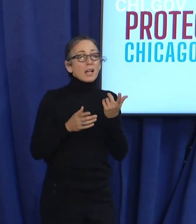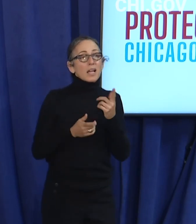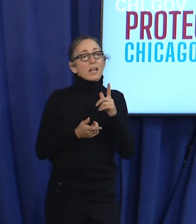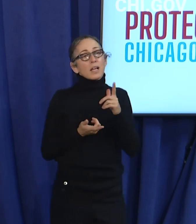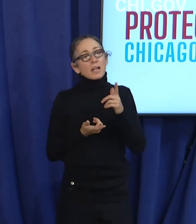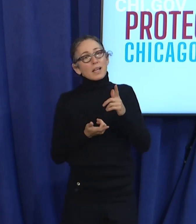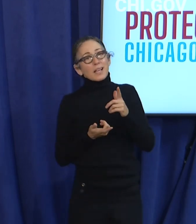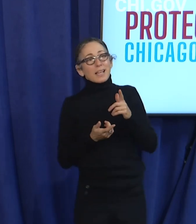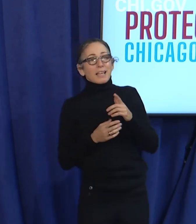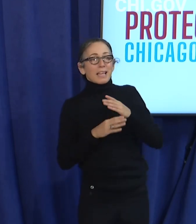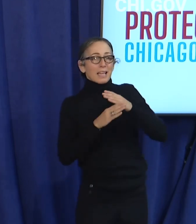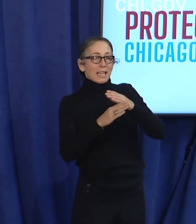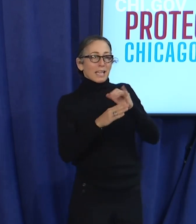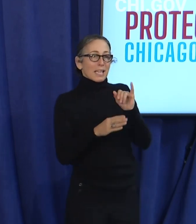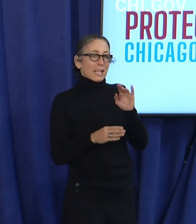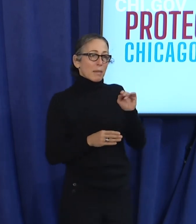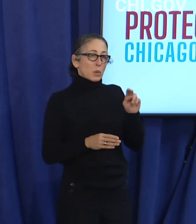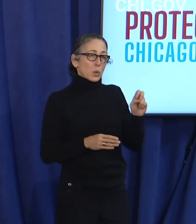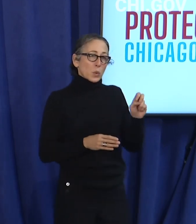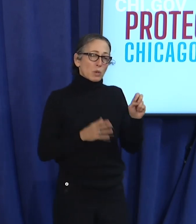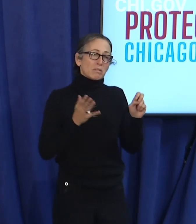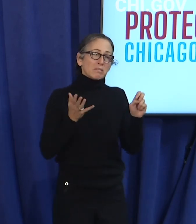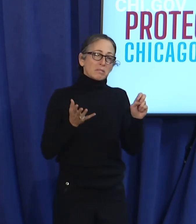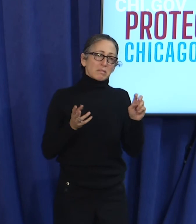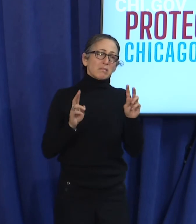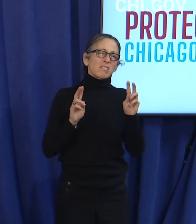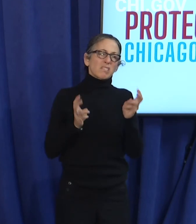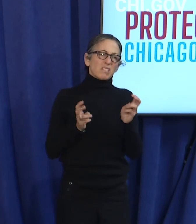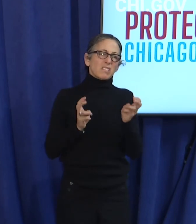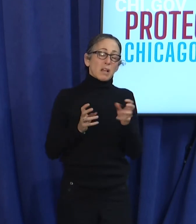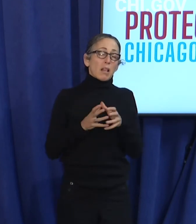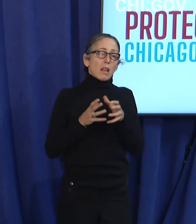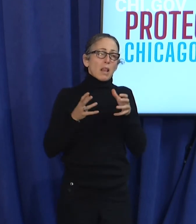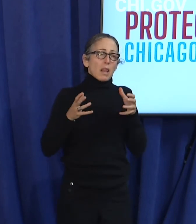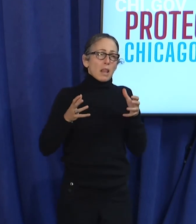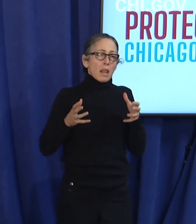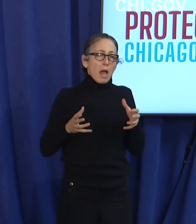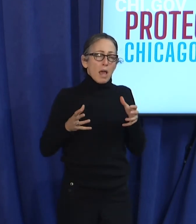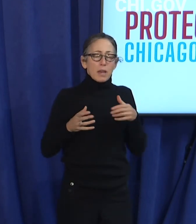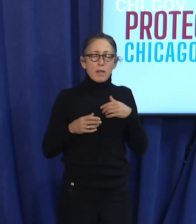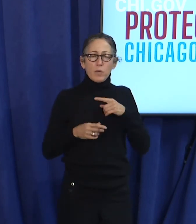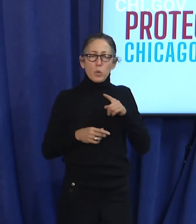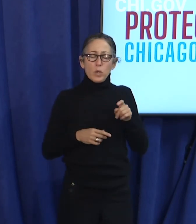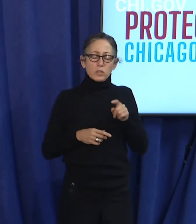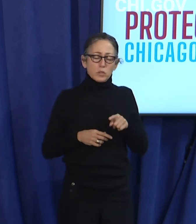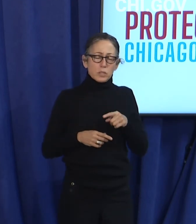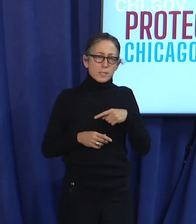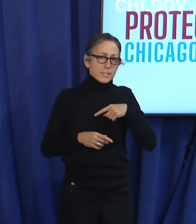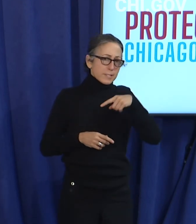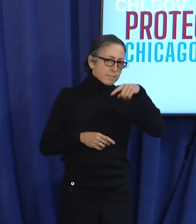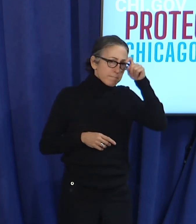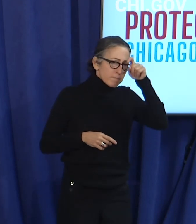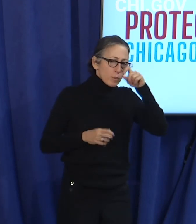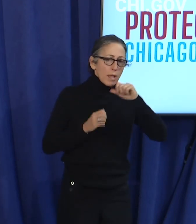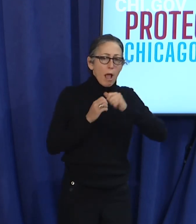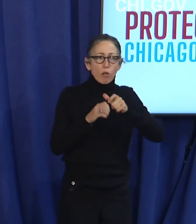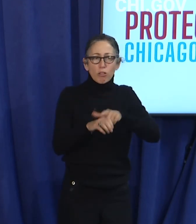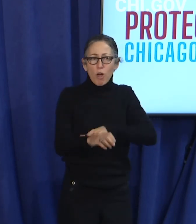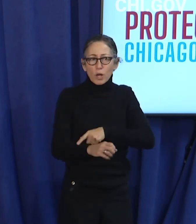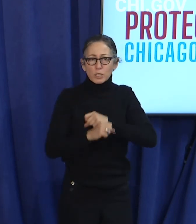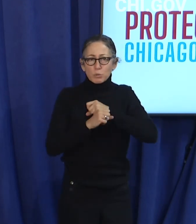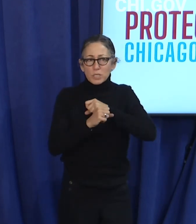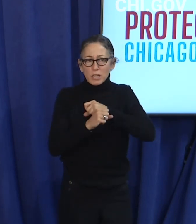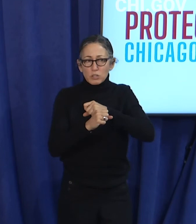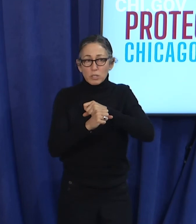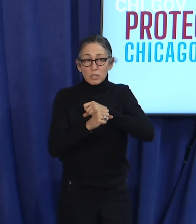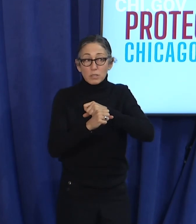different things for different people. There are still a lot of questions about how long some level of protection may last. We worry about people